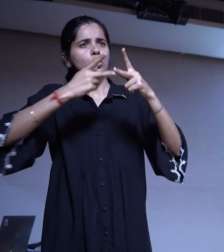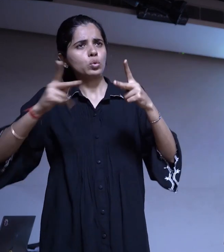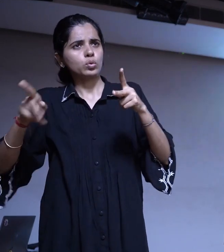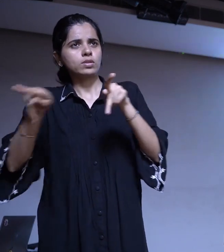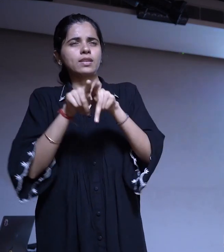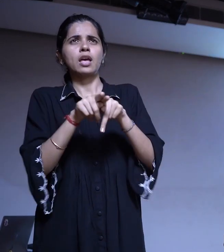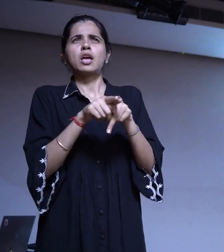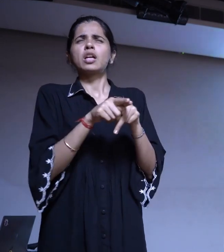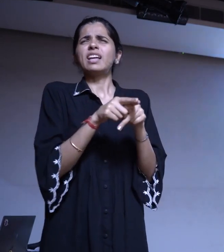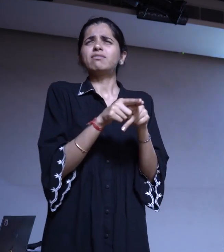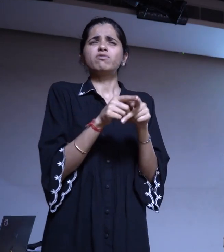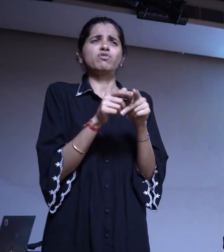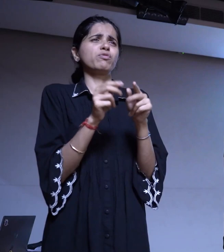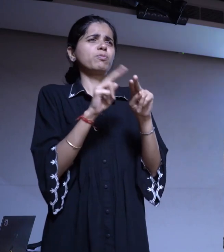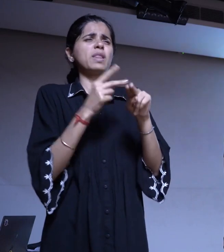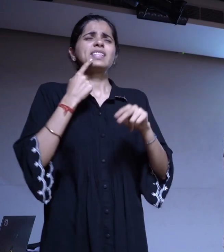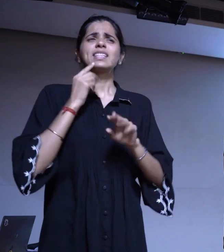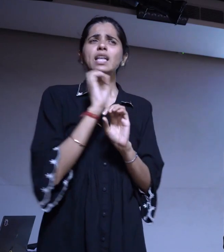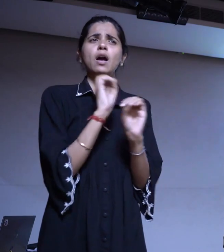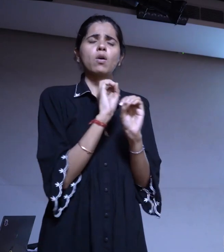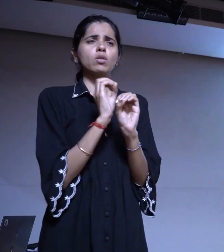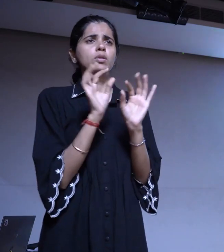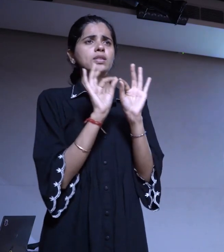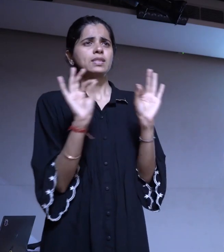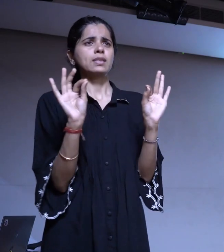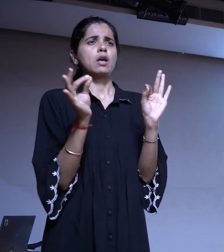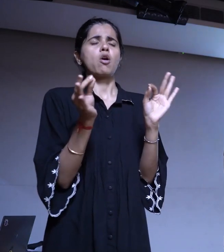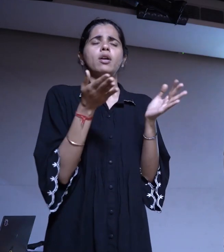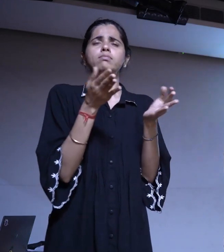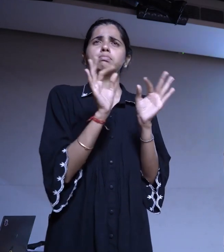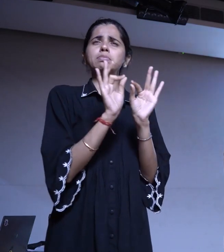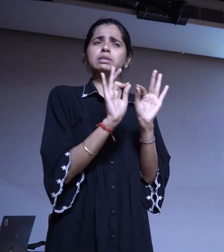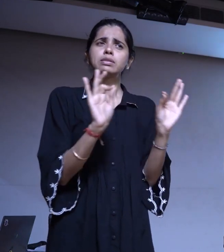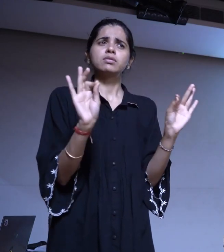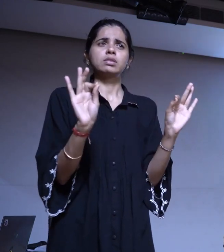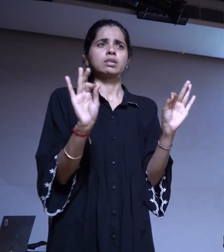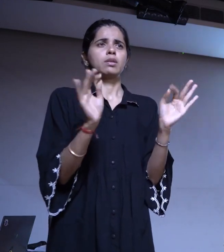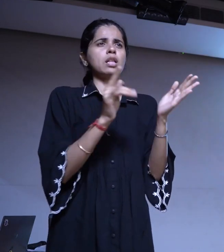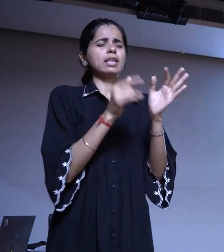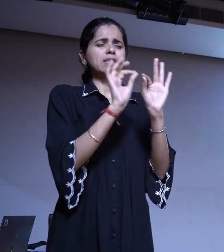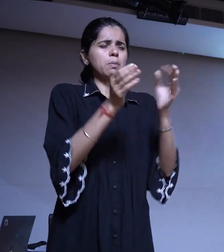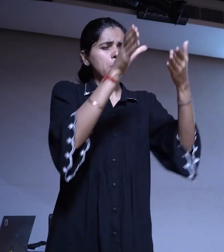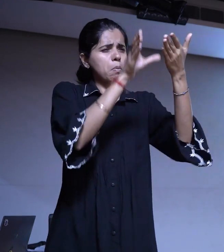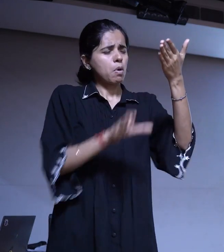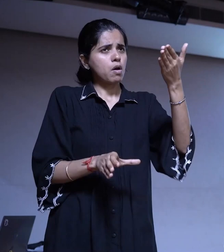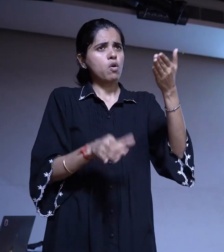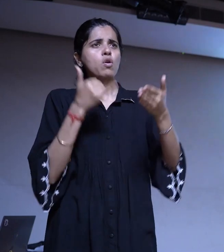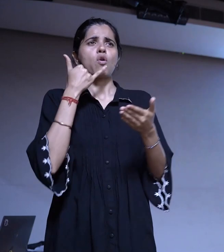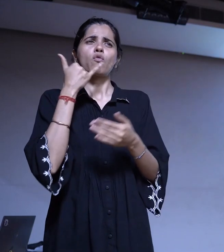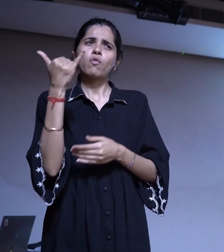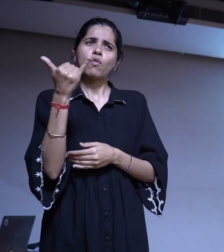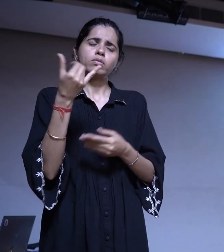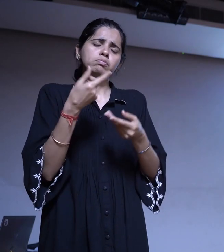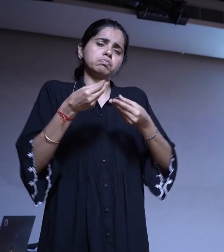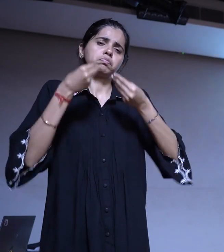very fancy tool it has worked on in low banquet settings with fairly simple uh mobile phones